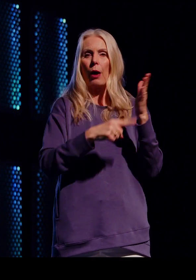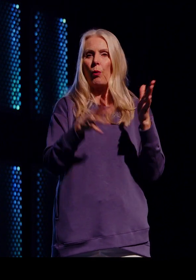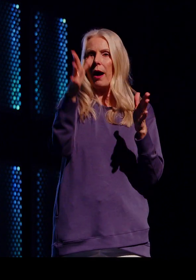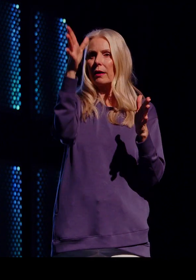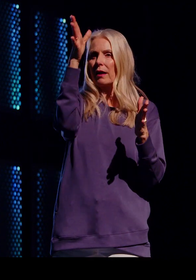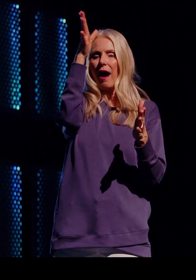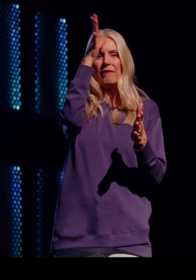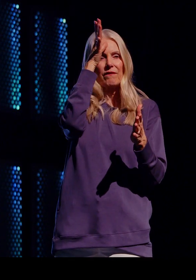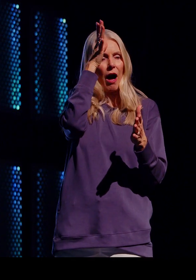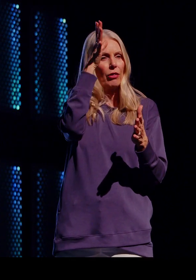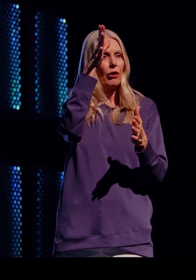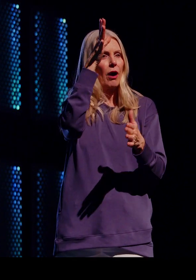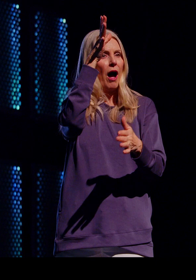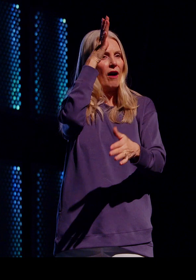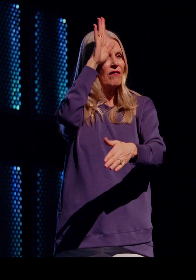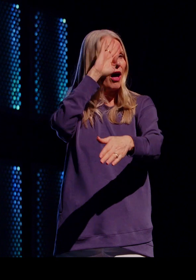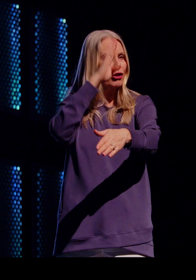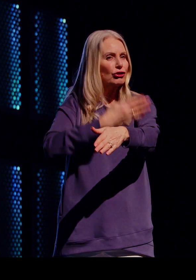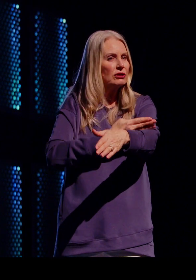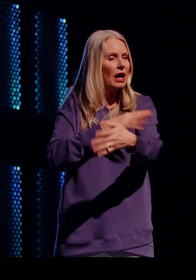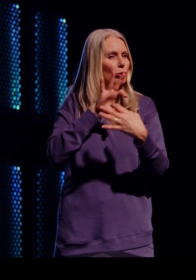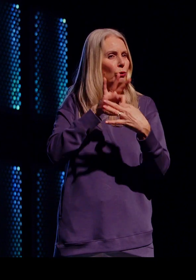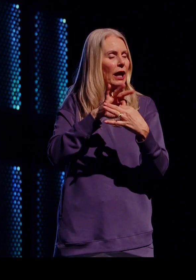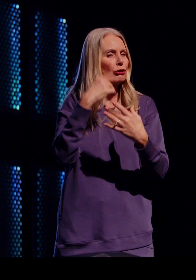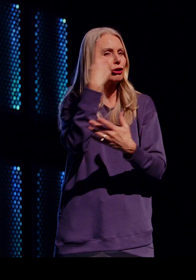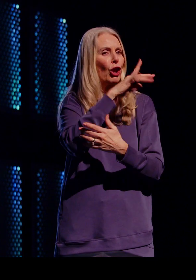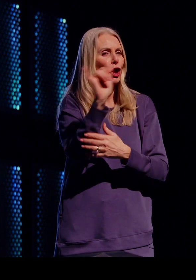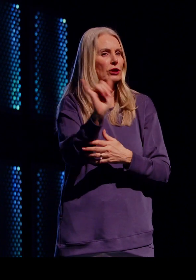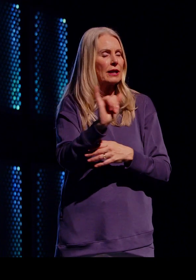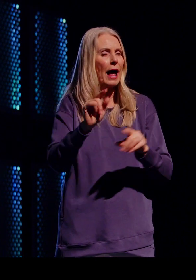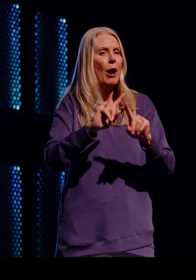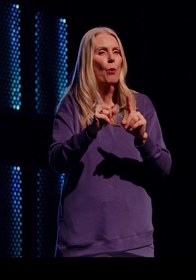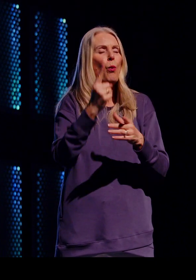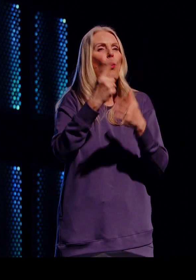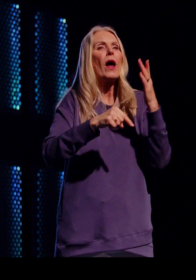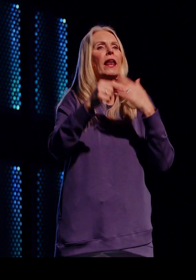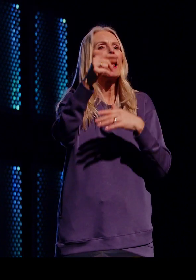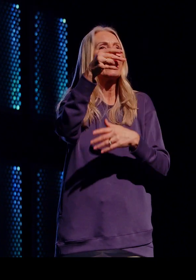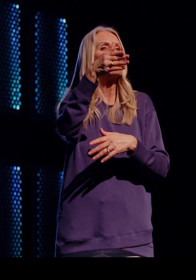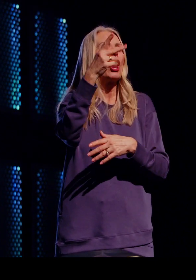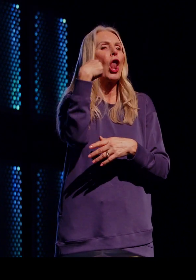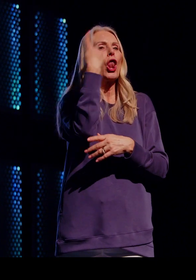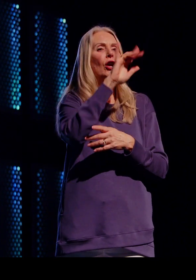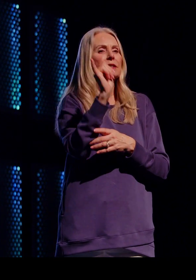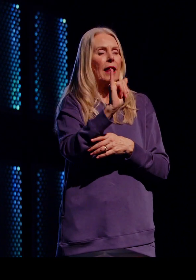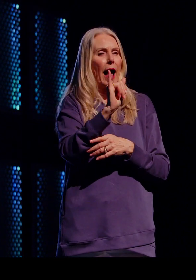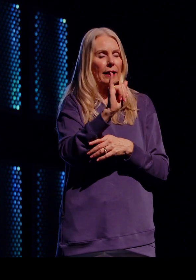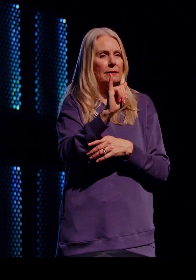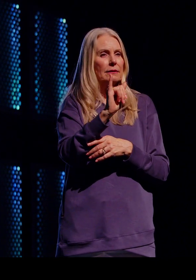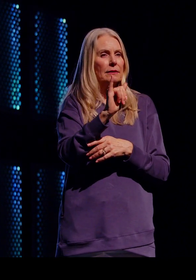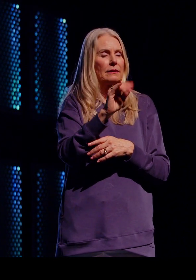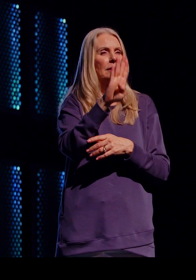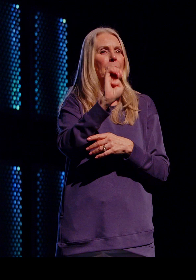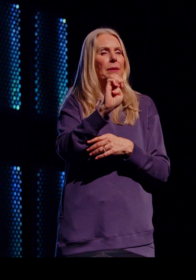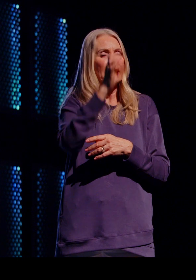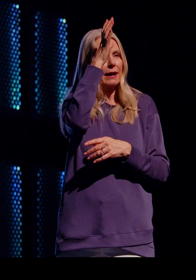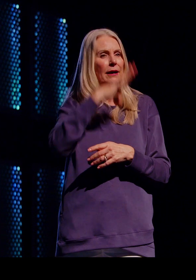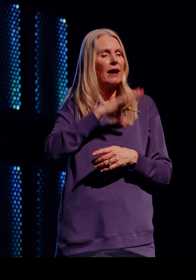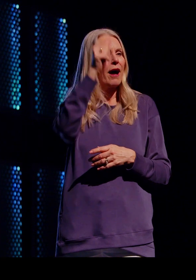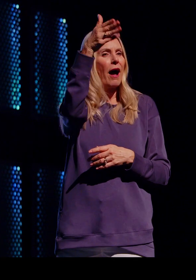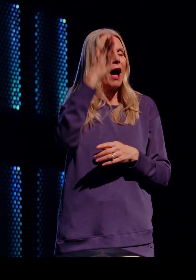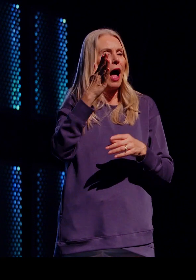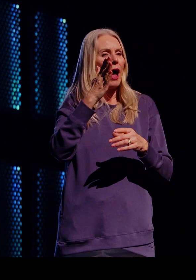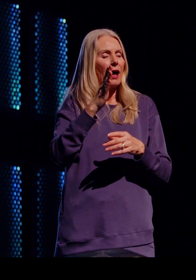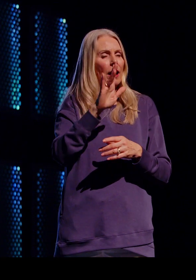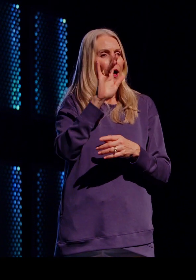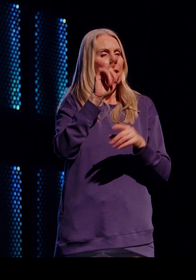like, what a father-son relationship looks like, what it looks like to be a mighty man of God, not only have you modeled that, but I feel like the